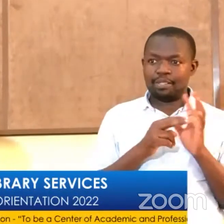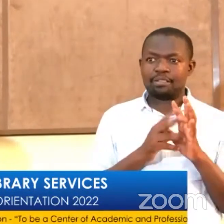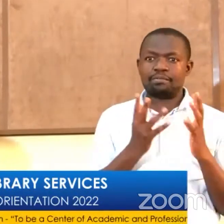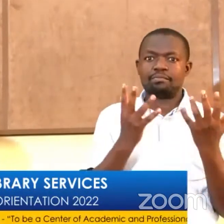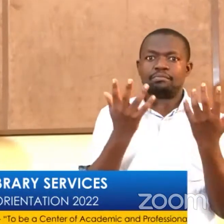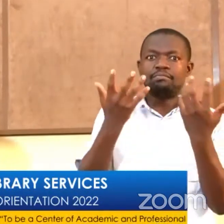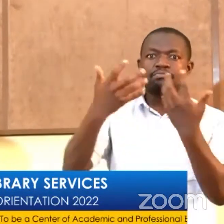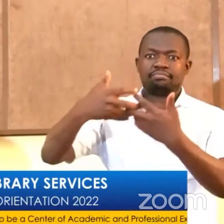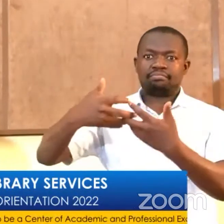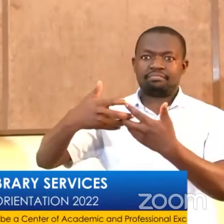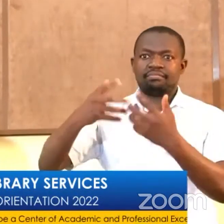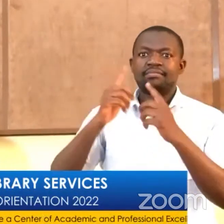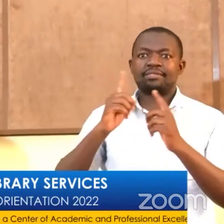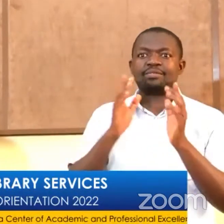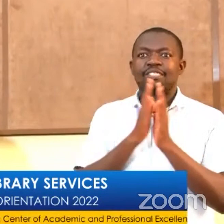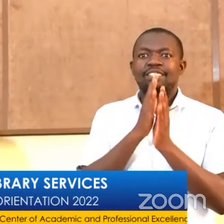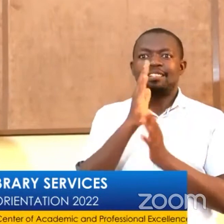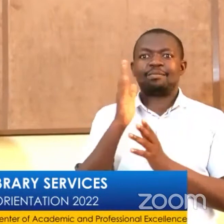university library.